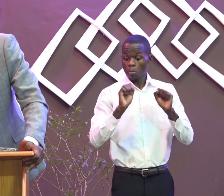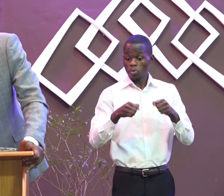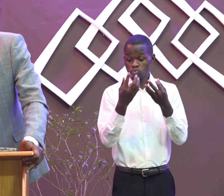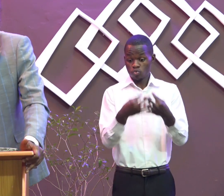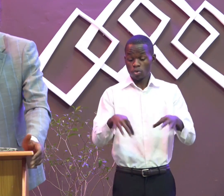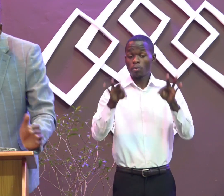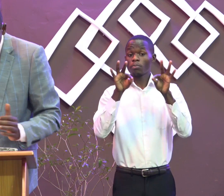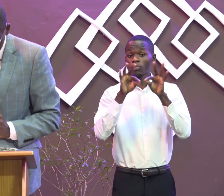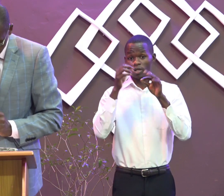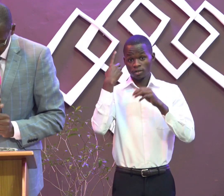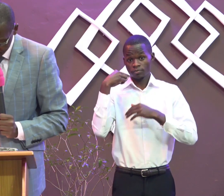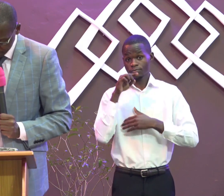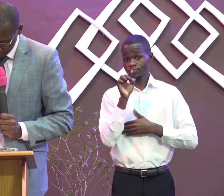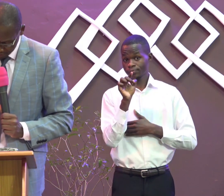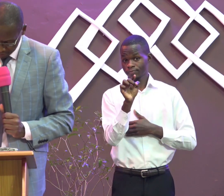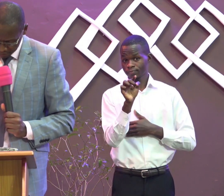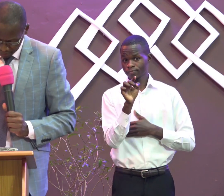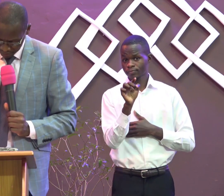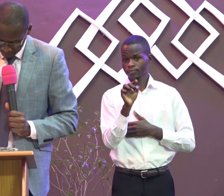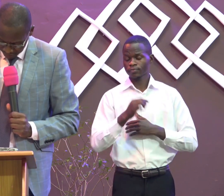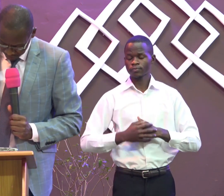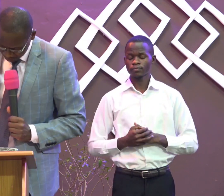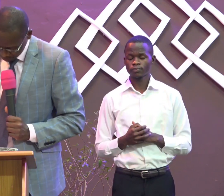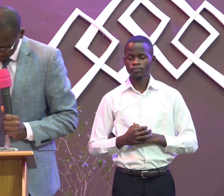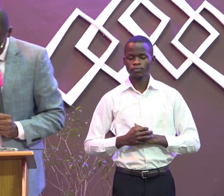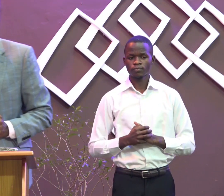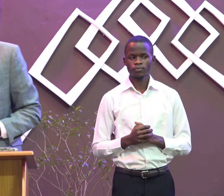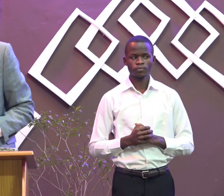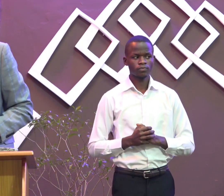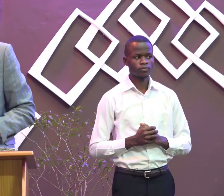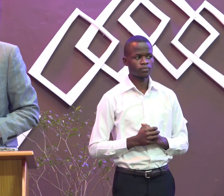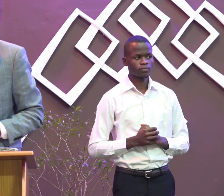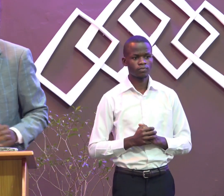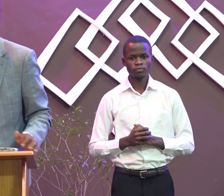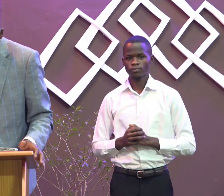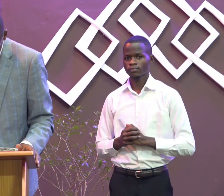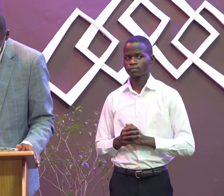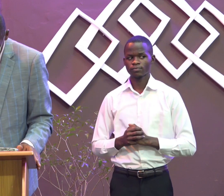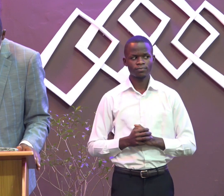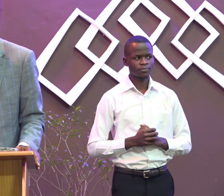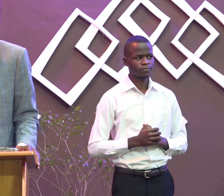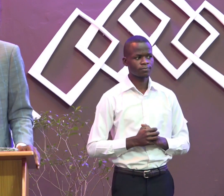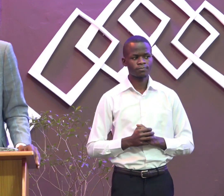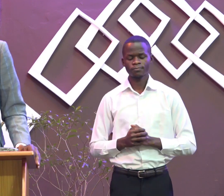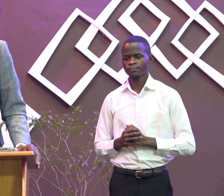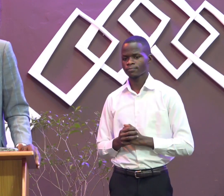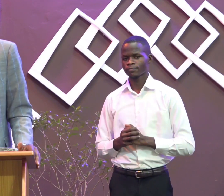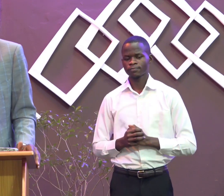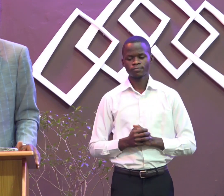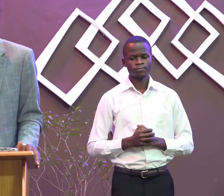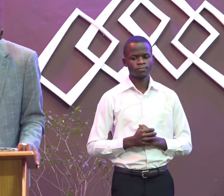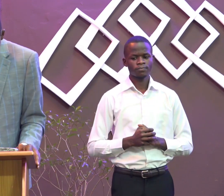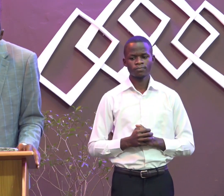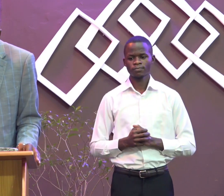tekyandibagasiza mmwe. Hebrews 13 verse 17 says, obey your leaders and submit to them, for